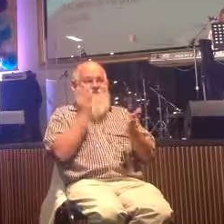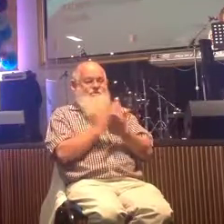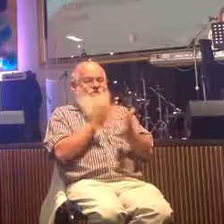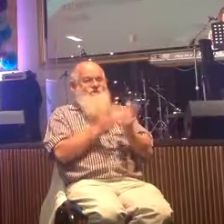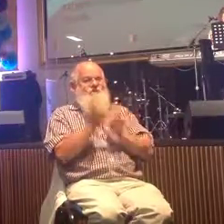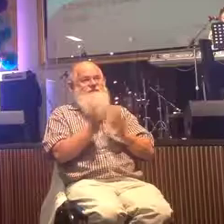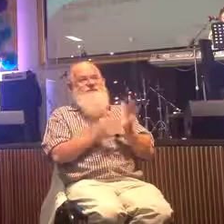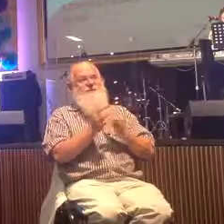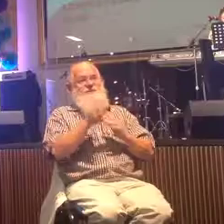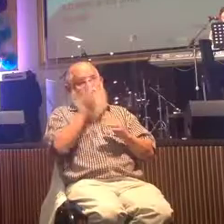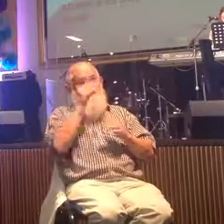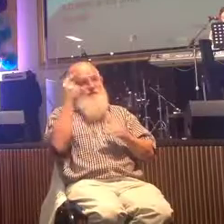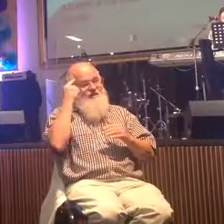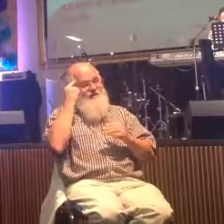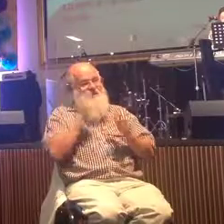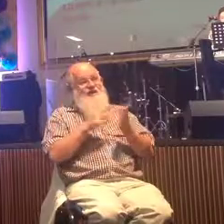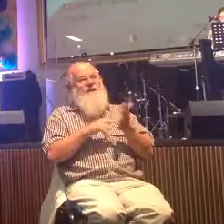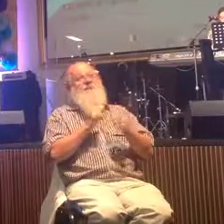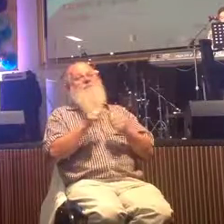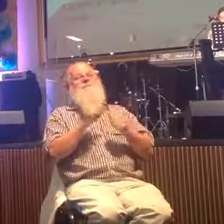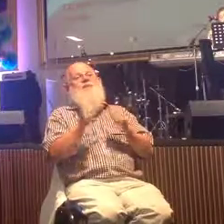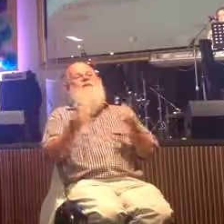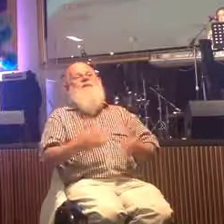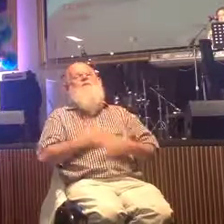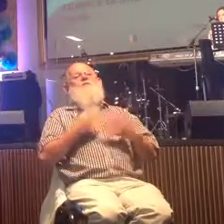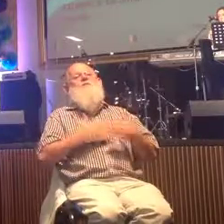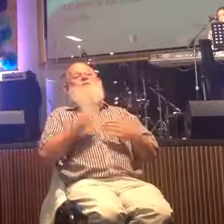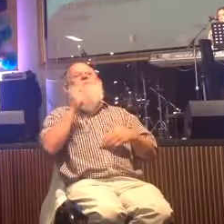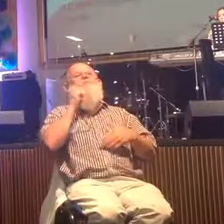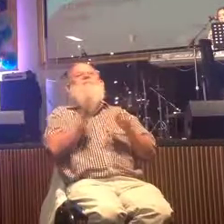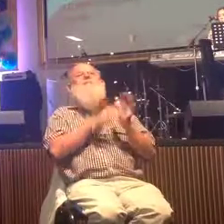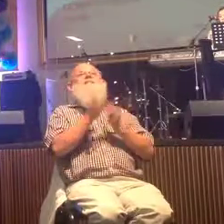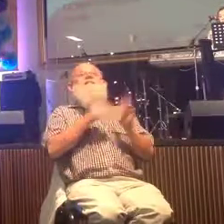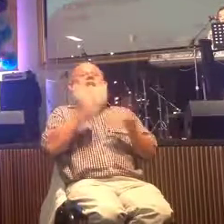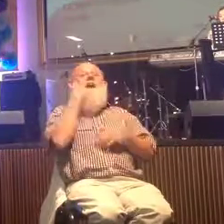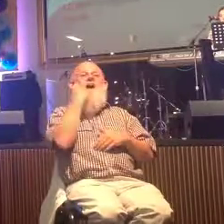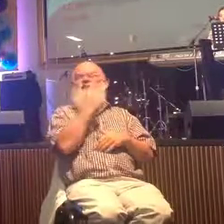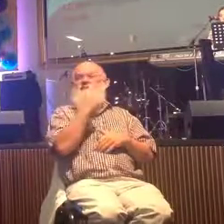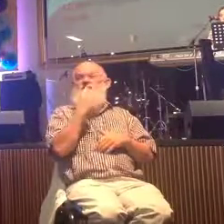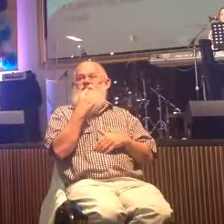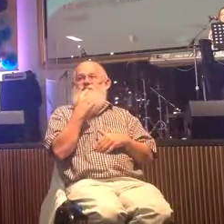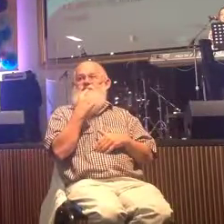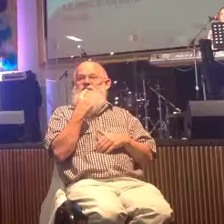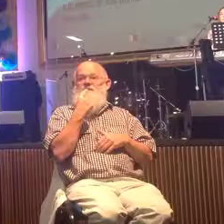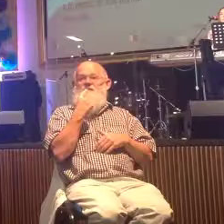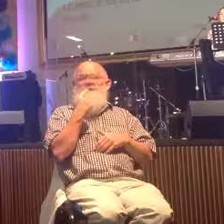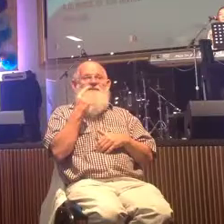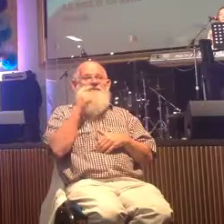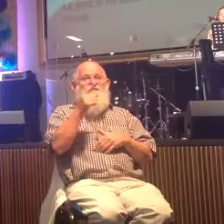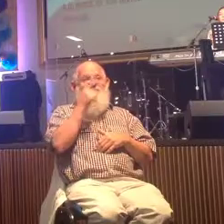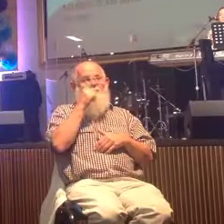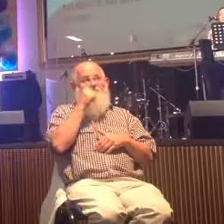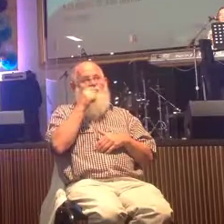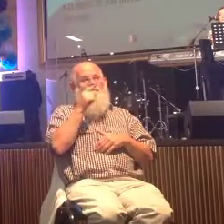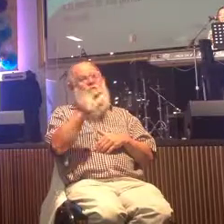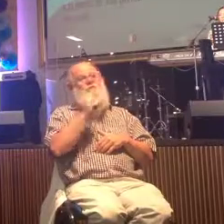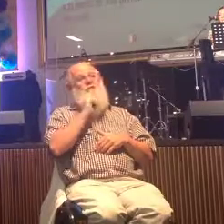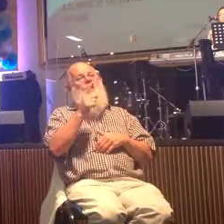Can you think of any better joy than to look Jesus in the eye and said, Jesus, they're those people that you told me to